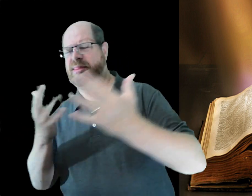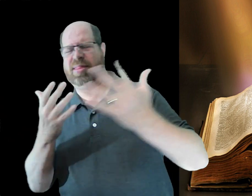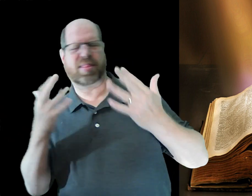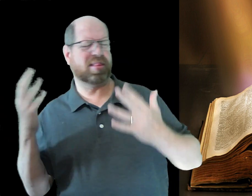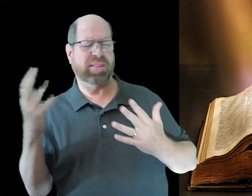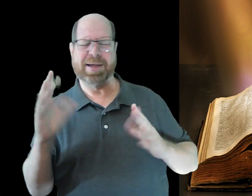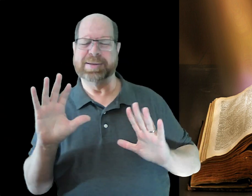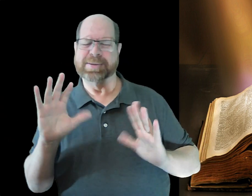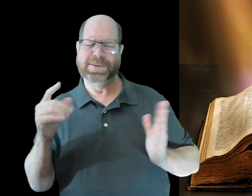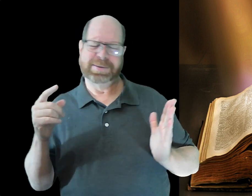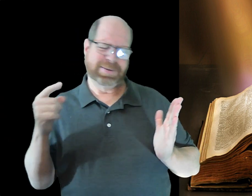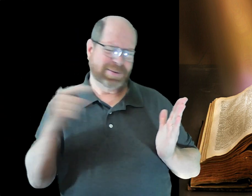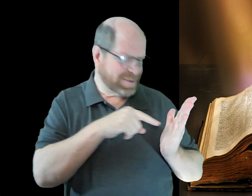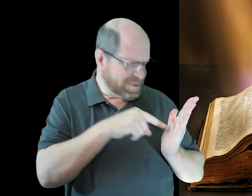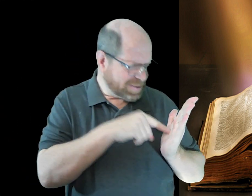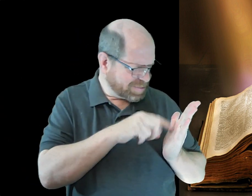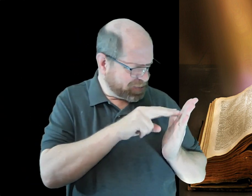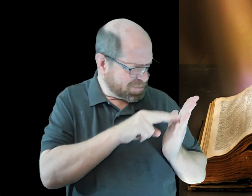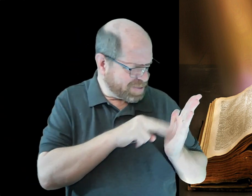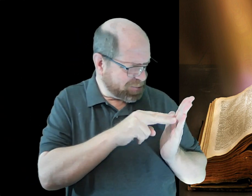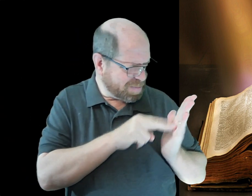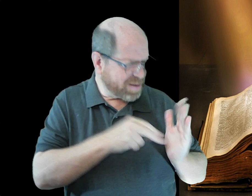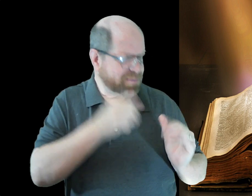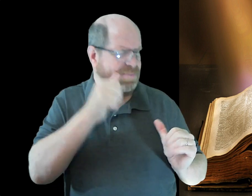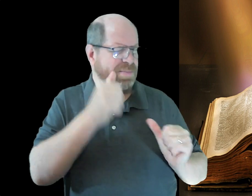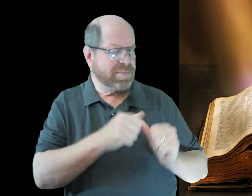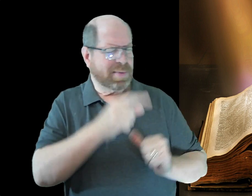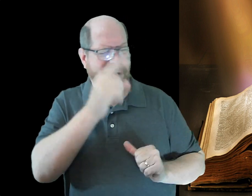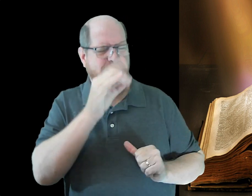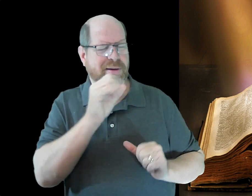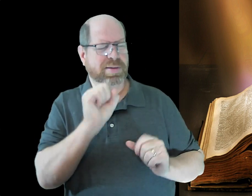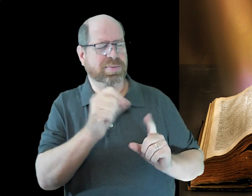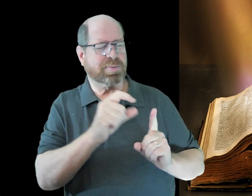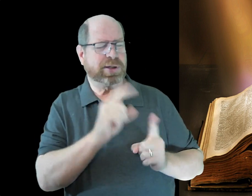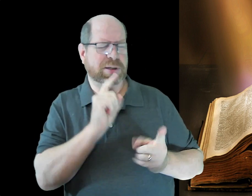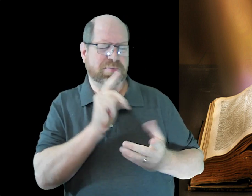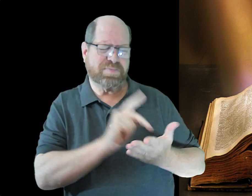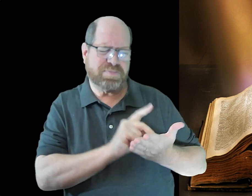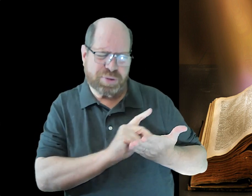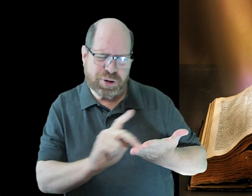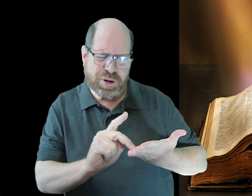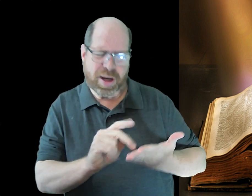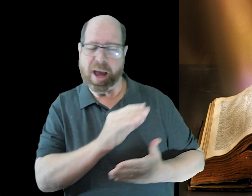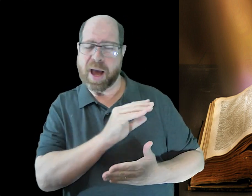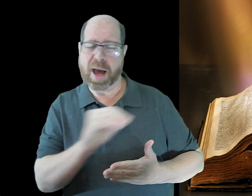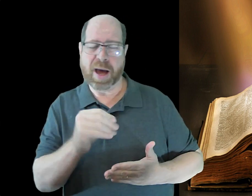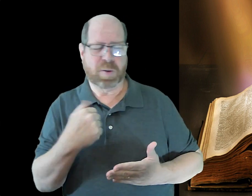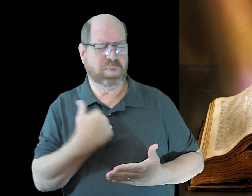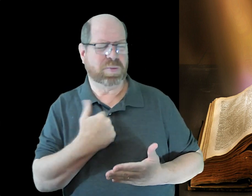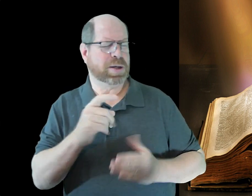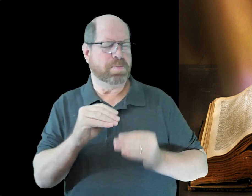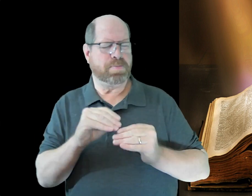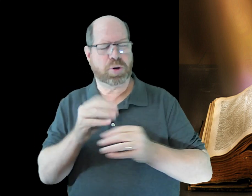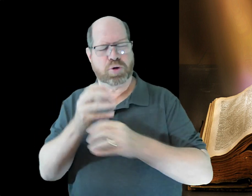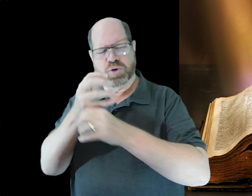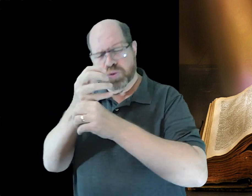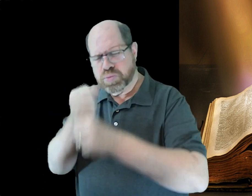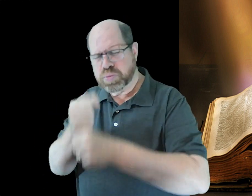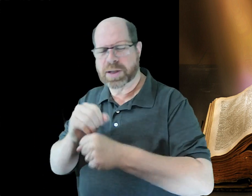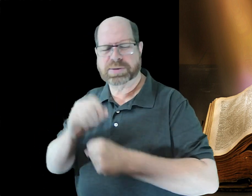bombing. It's not clear if this tiny town is a launch pad for Ukraine's counter-offensive, but Moscow pounds it